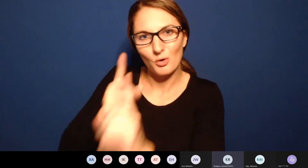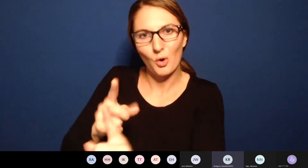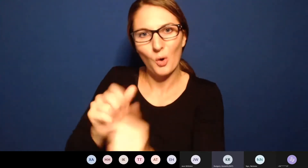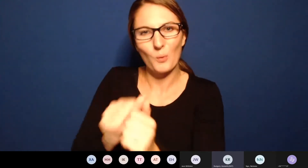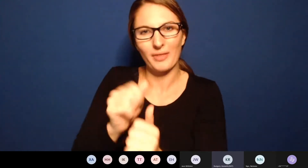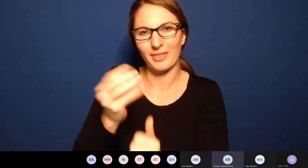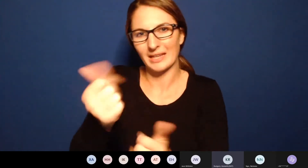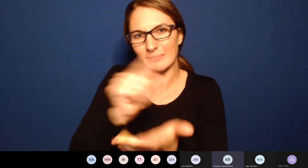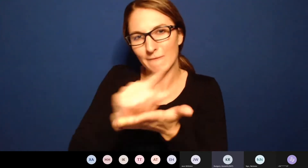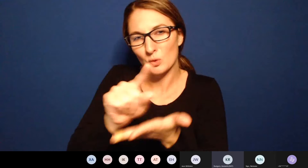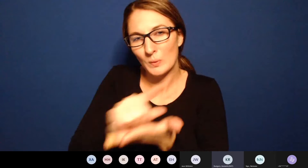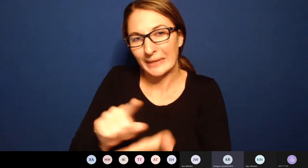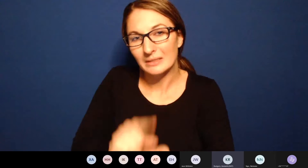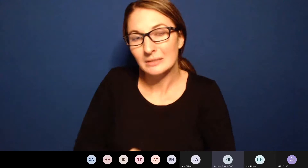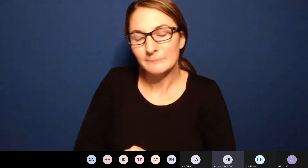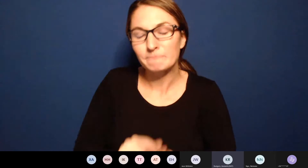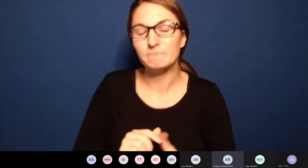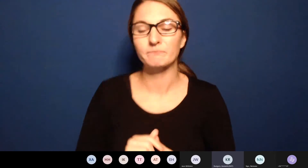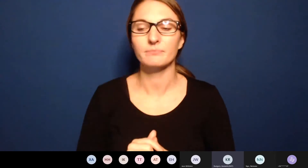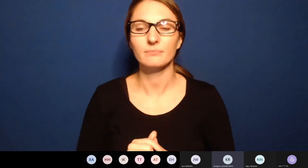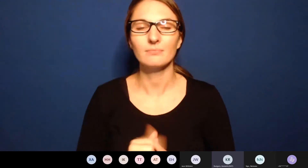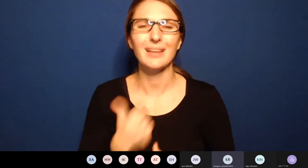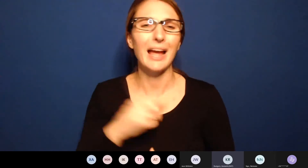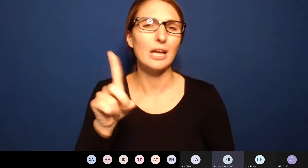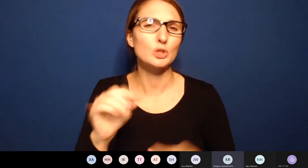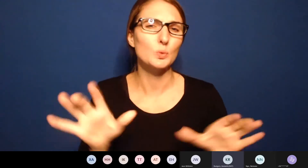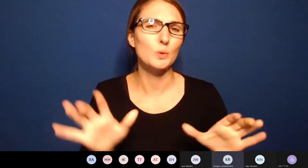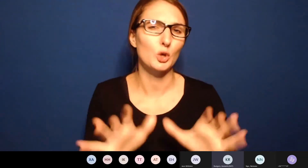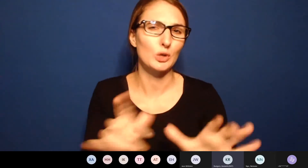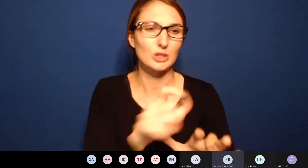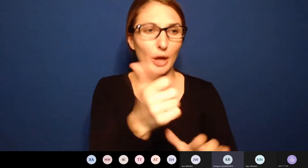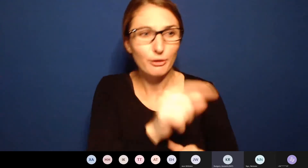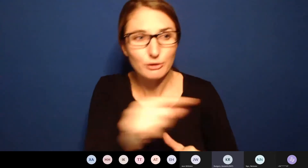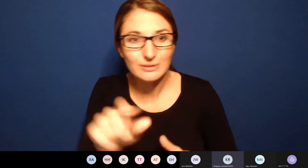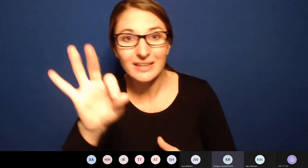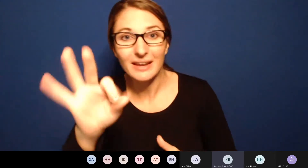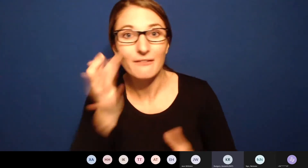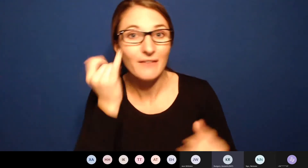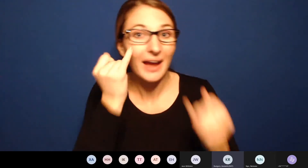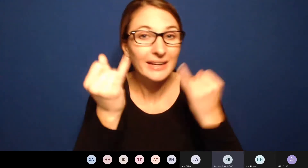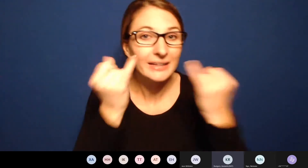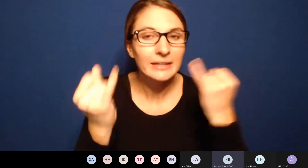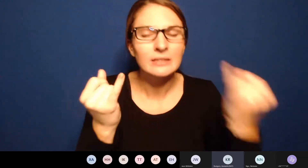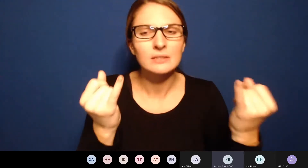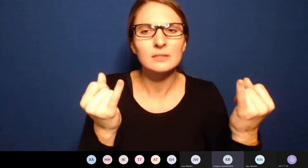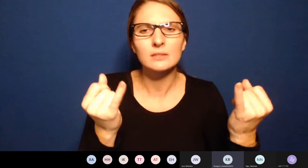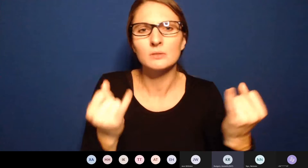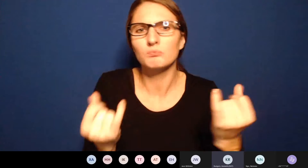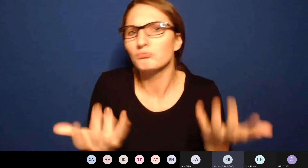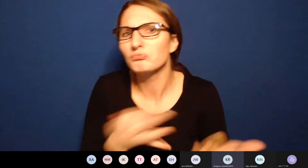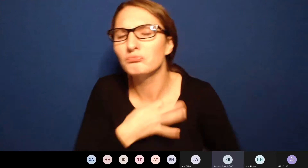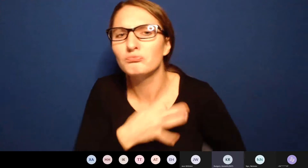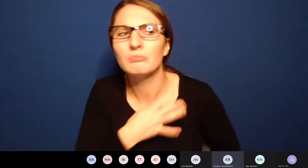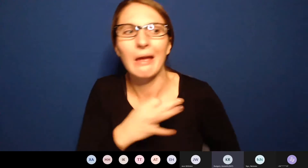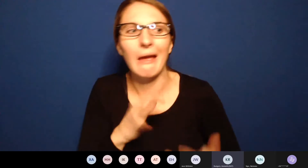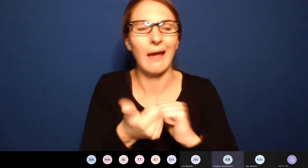of weeks. And I encourage others, if you have ideas of how we can